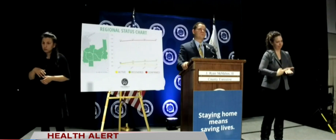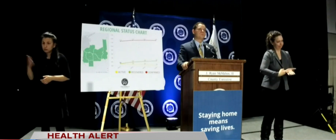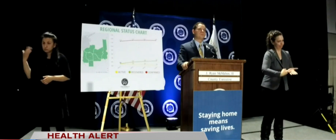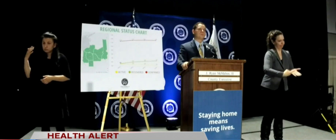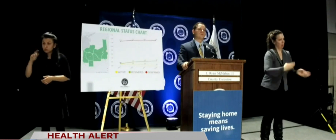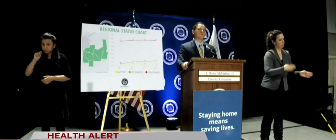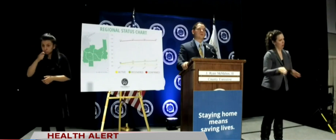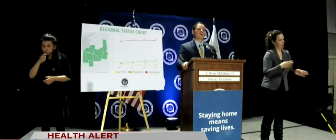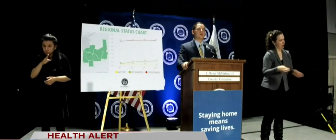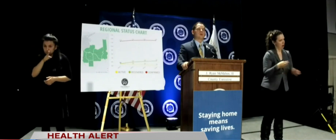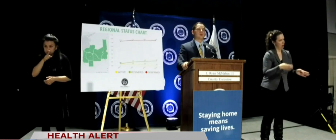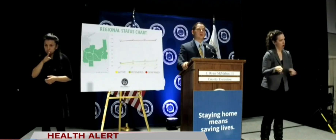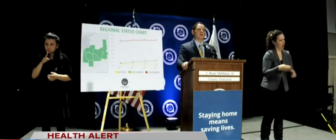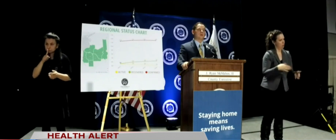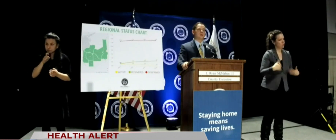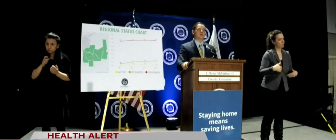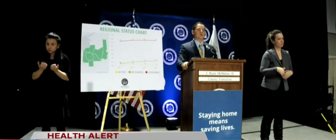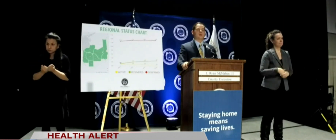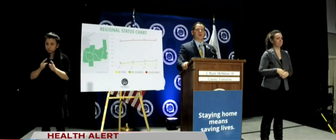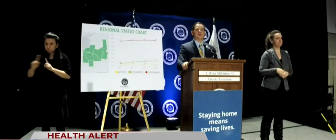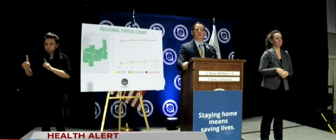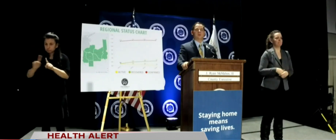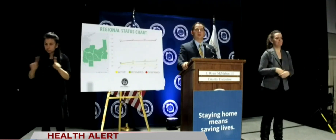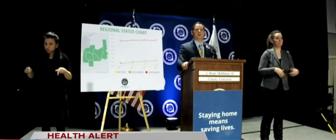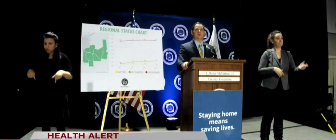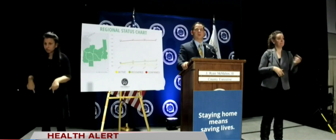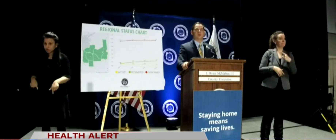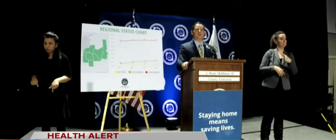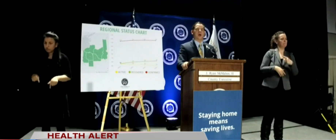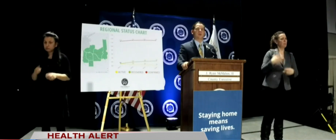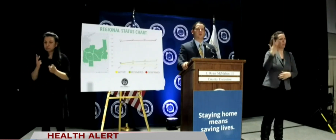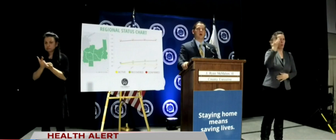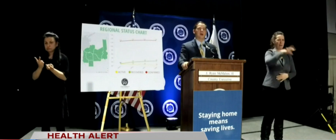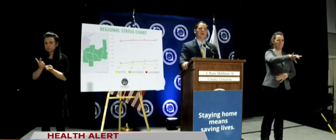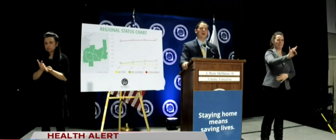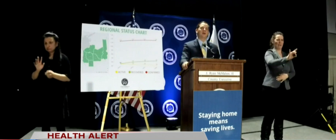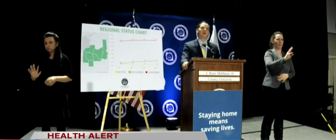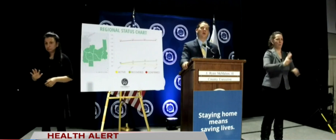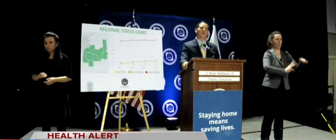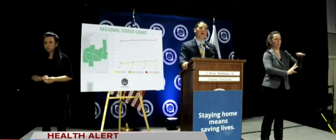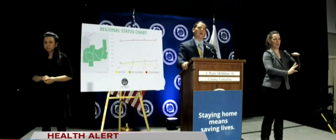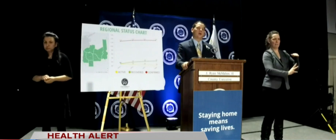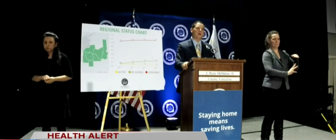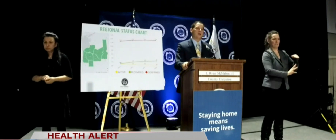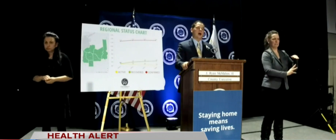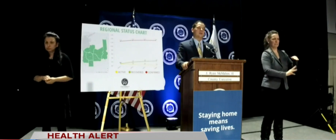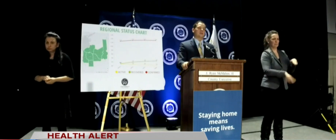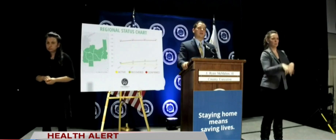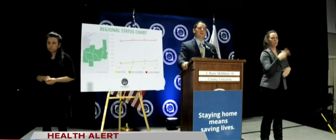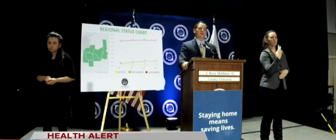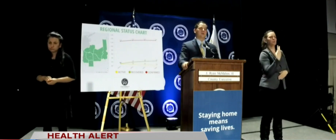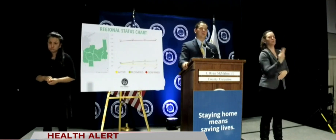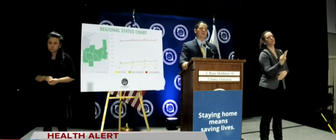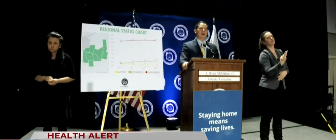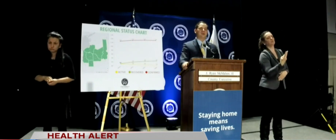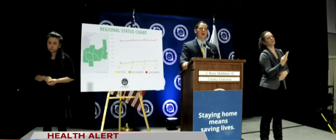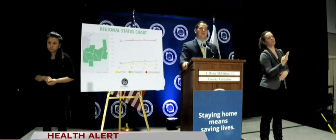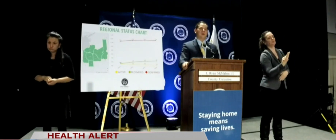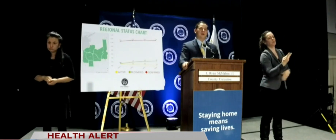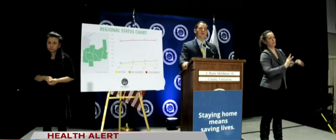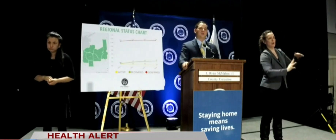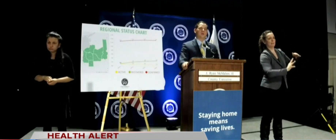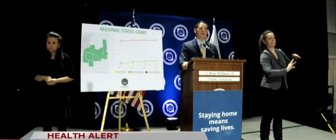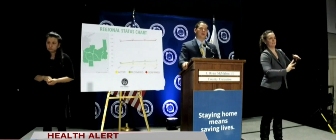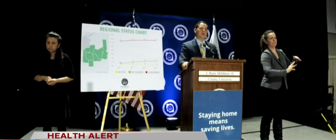chose Wegmans? Why that's a good spot? There's 2 locations they picked. There was a Price Chopper as well, I think, on Erie Boulevard. I think they picked 2 high